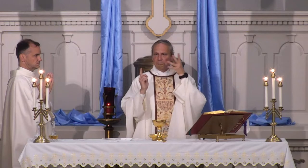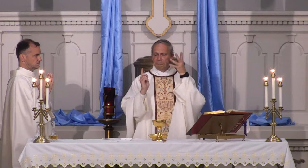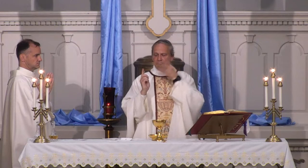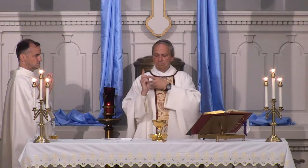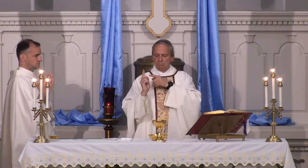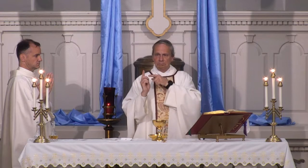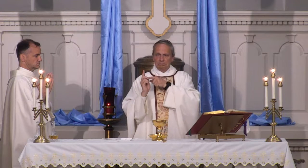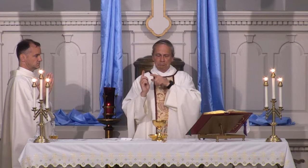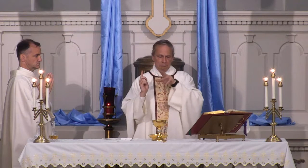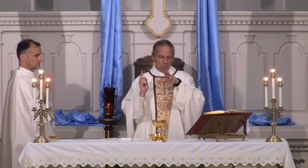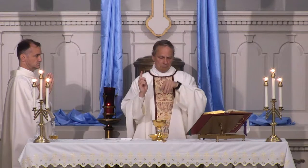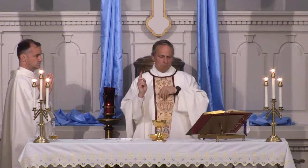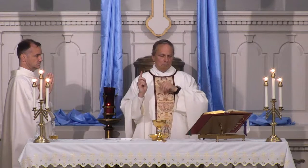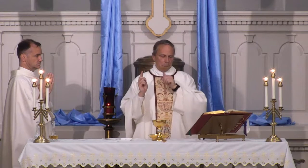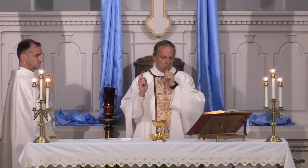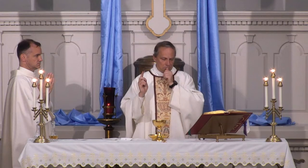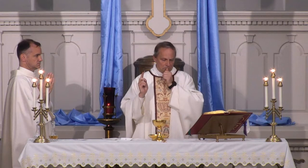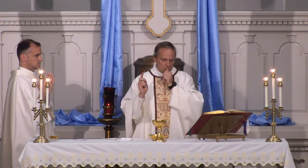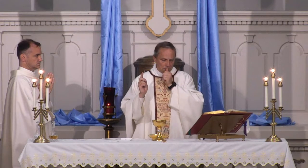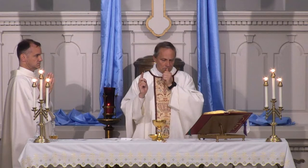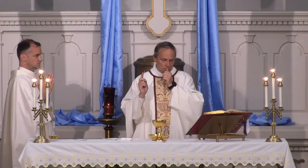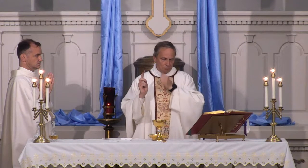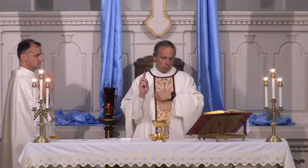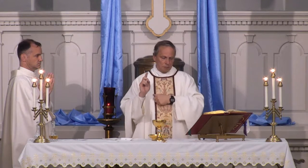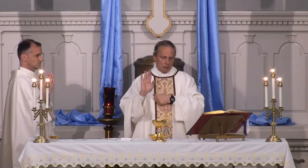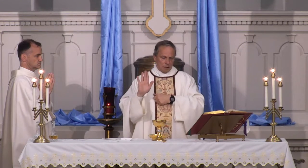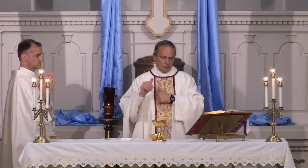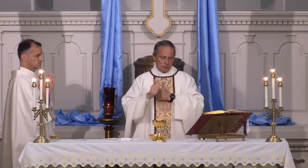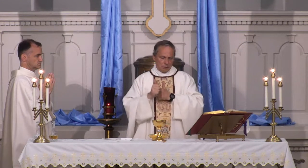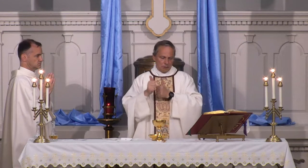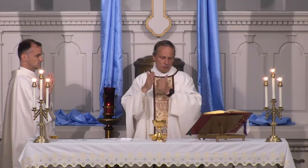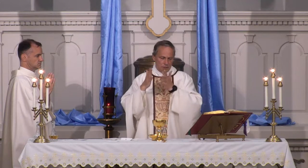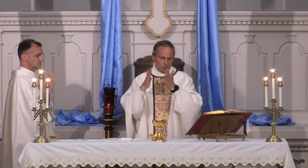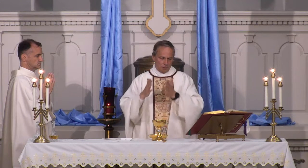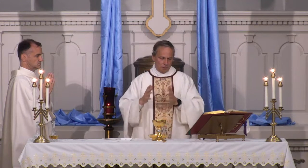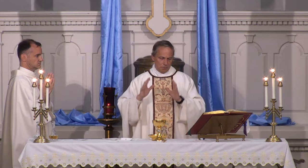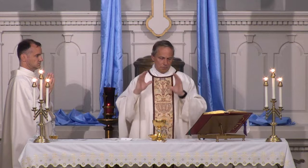At the time he was betrayed